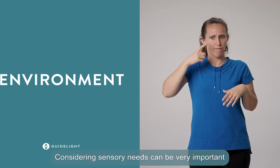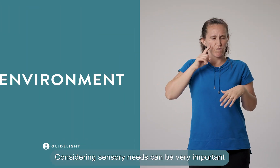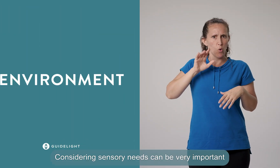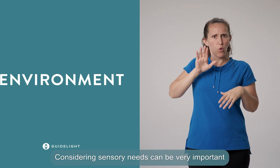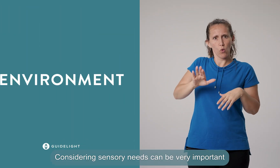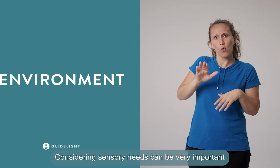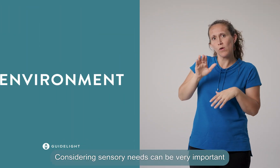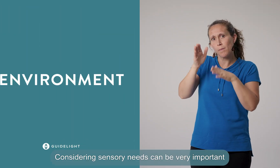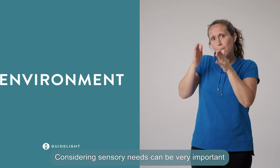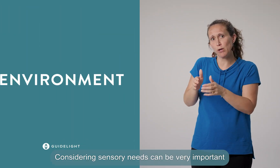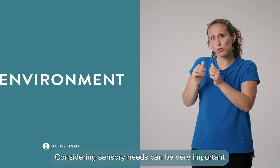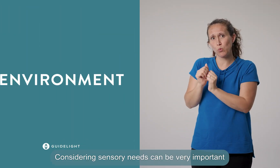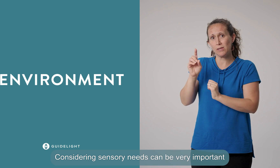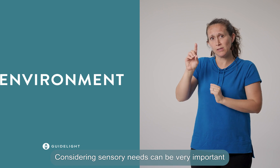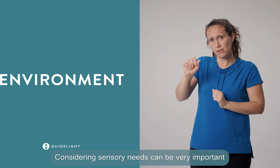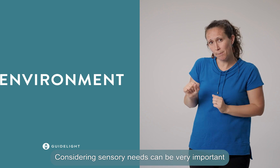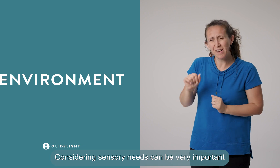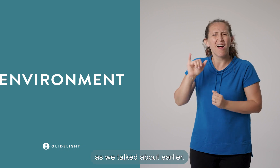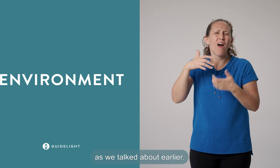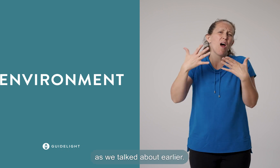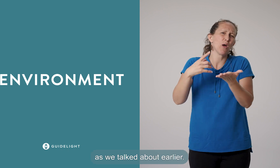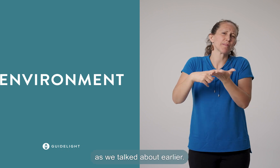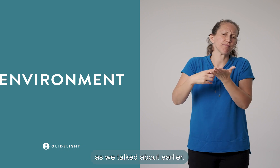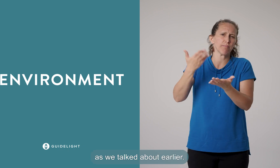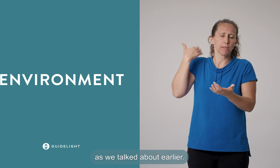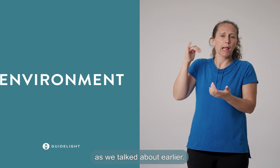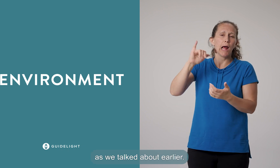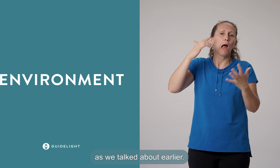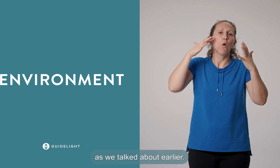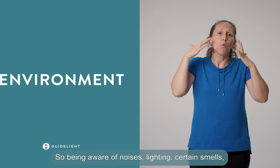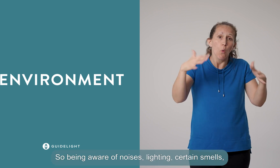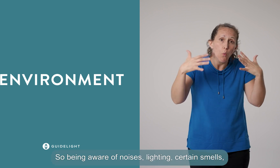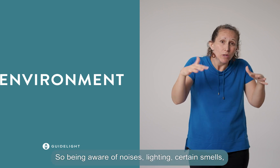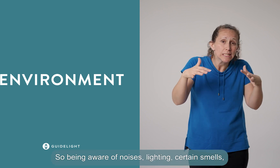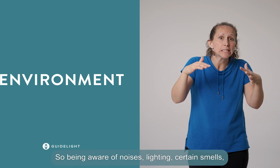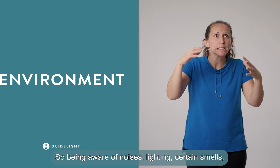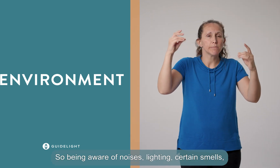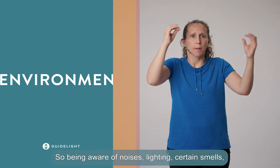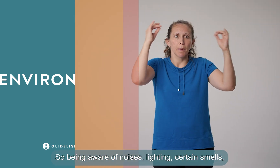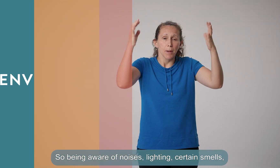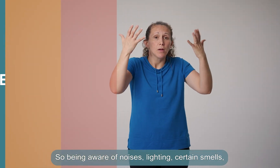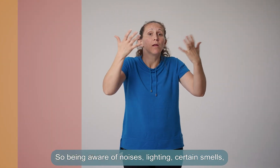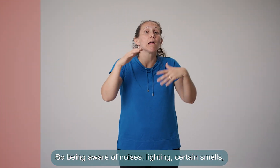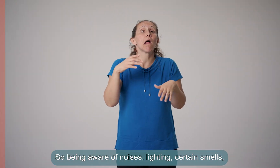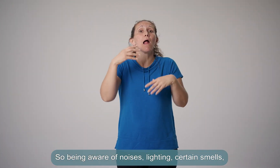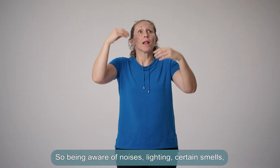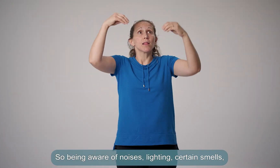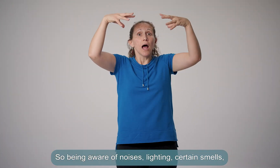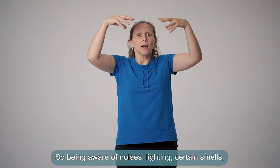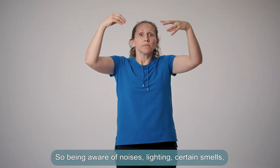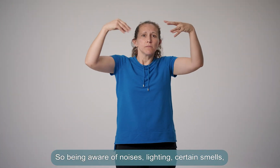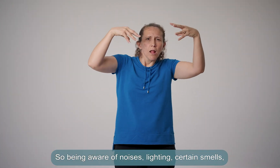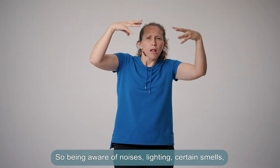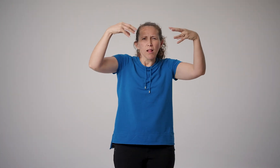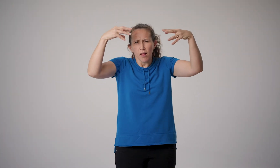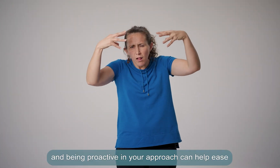Considering sensory needs can be very important, as we talked about earlier, so being aware of noises, lighting, certain smells, and